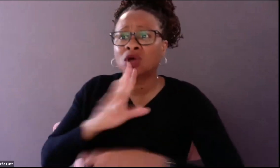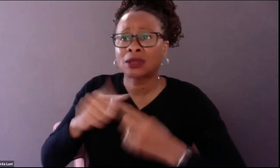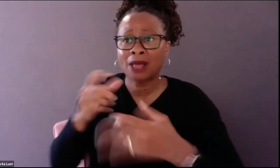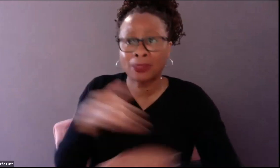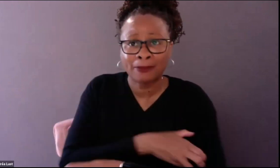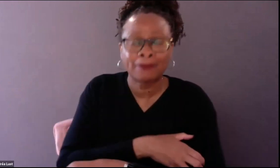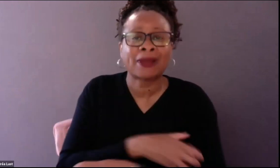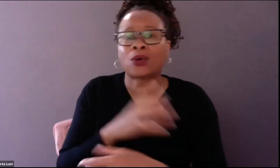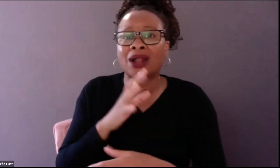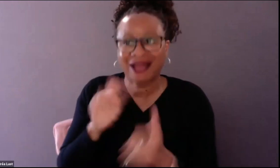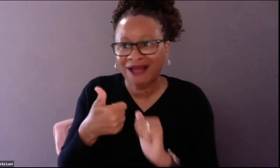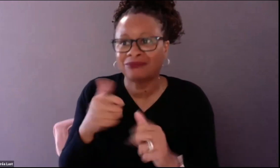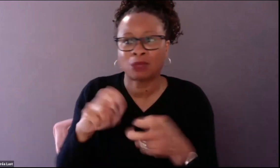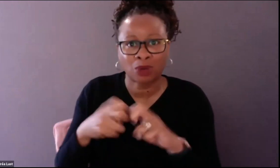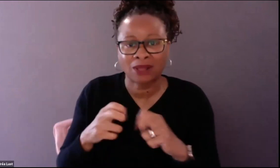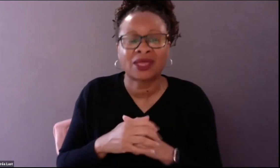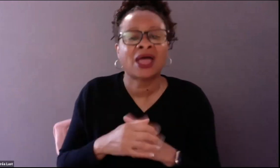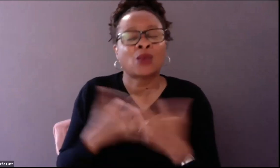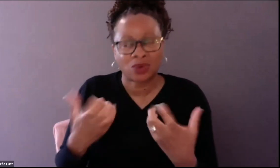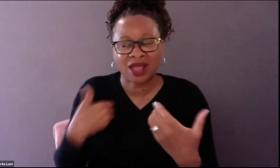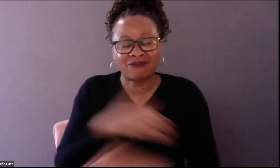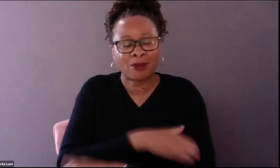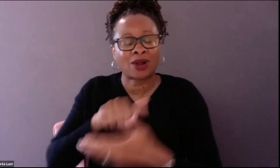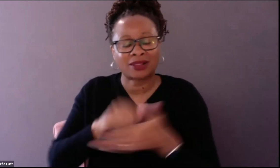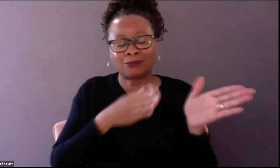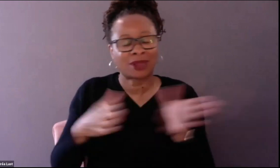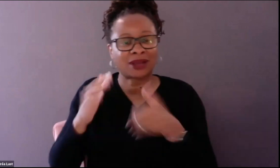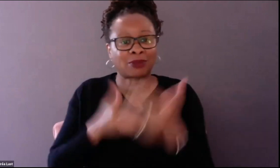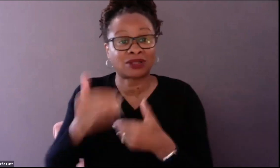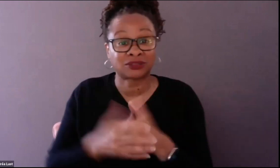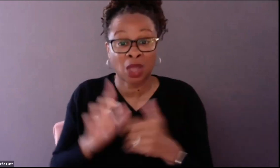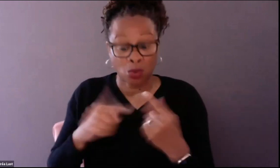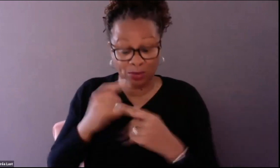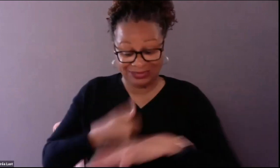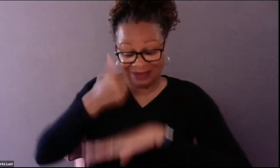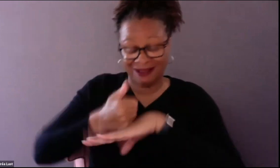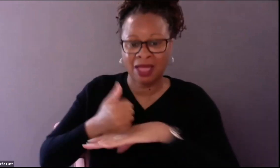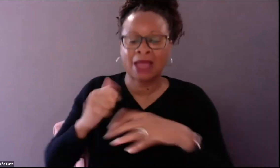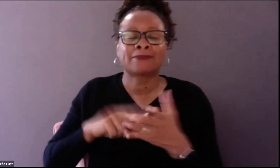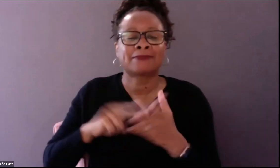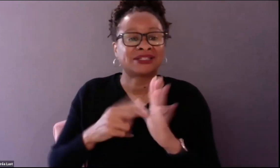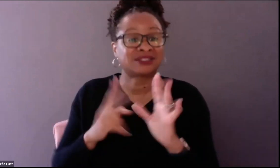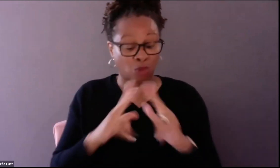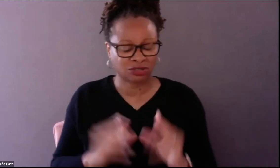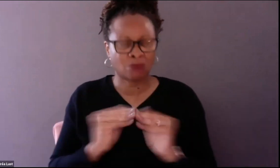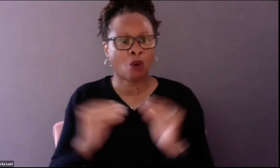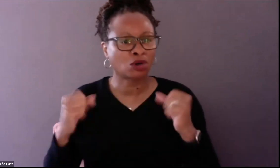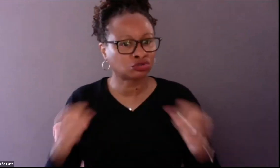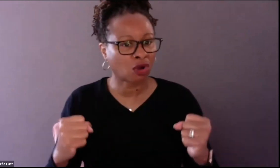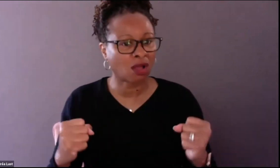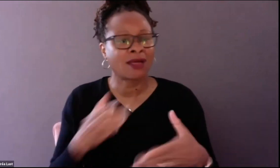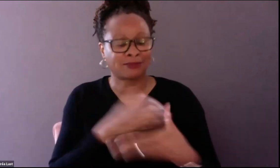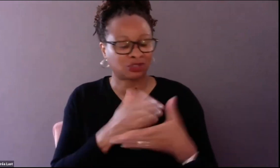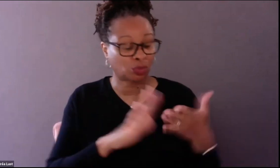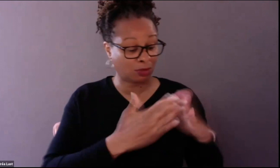power in that planning process. When those things are in place, it's a stronger partnership that happens between community-based